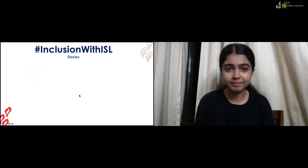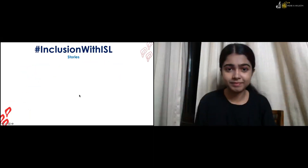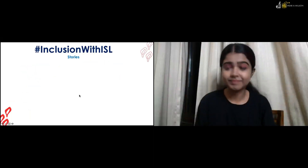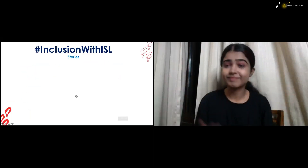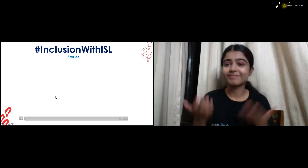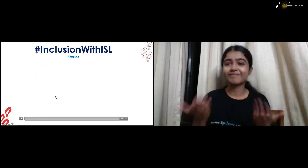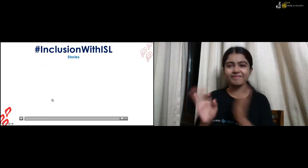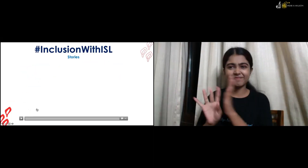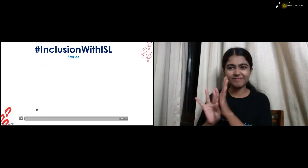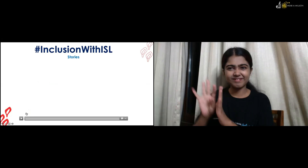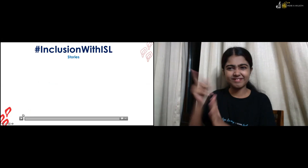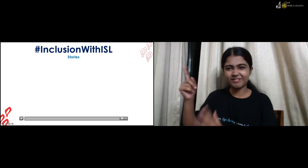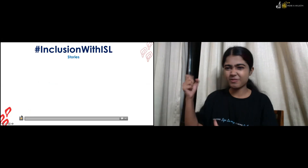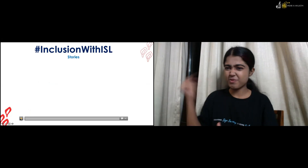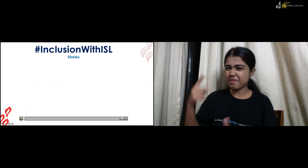Next slide, please.